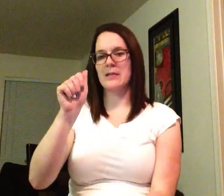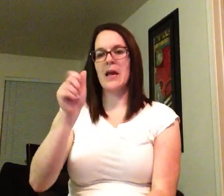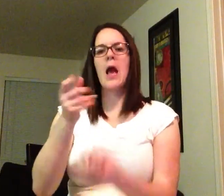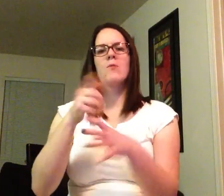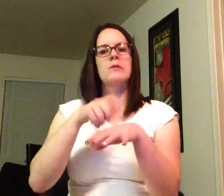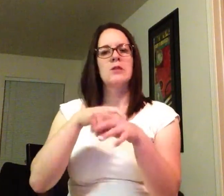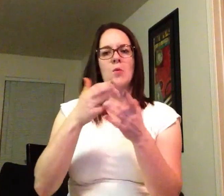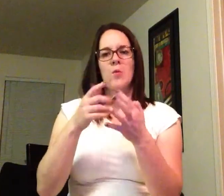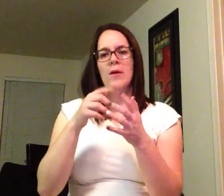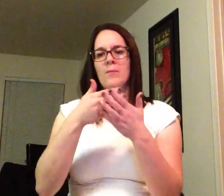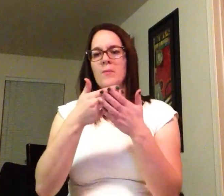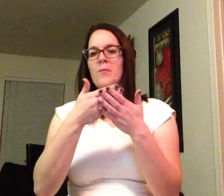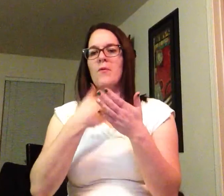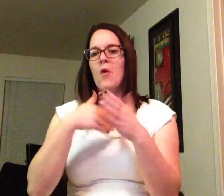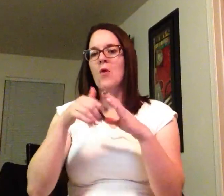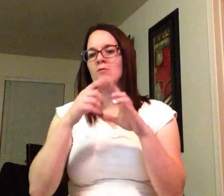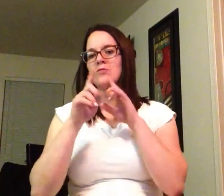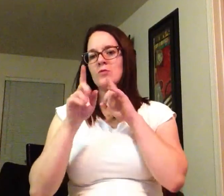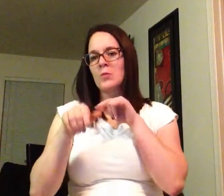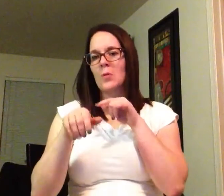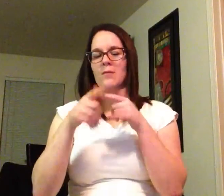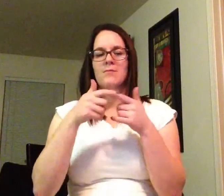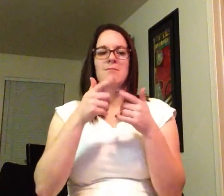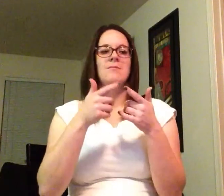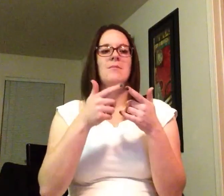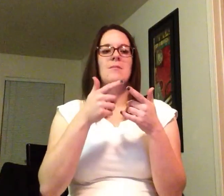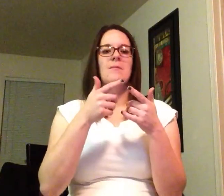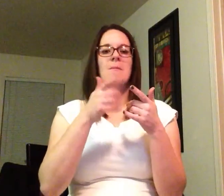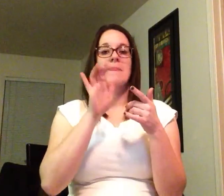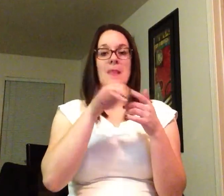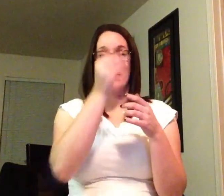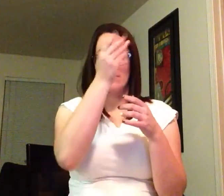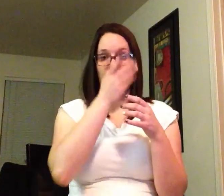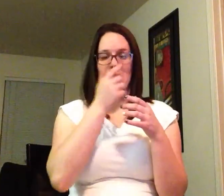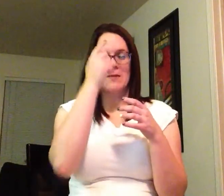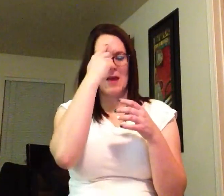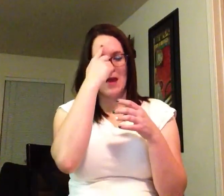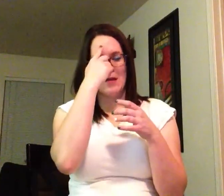competitive as a Smiley Girl 1978. I wanted to figure out how to maximize my own